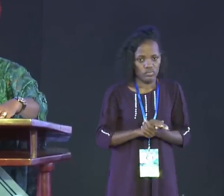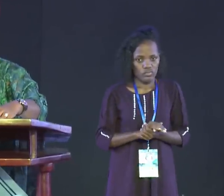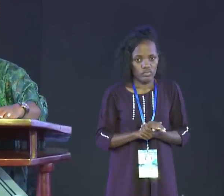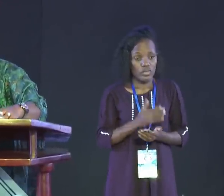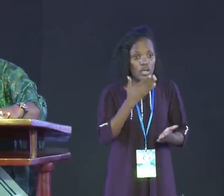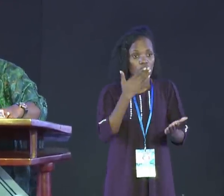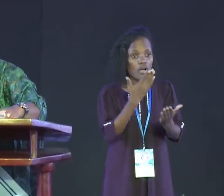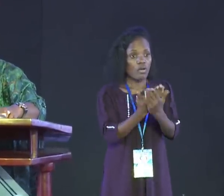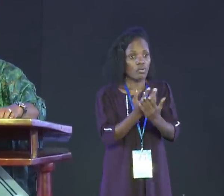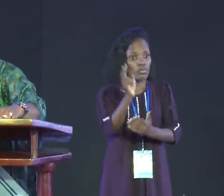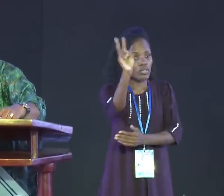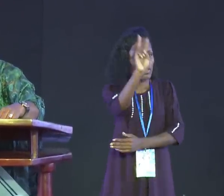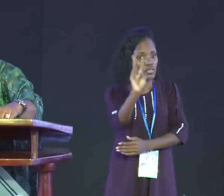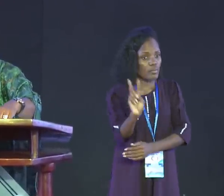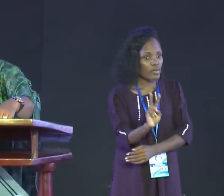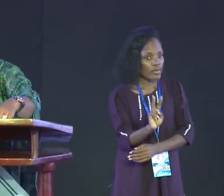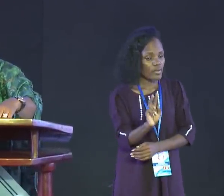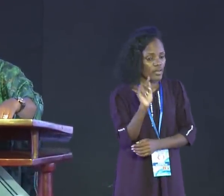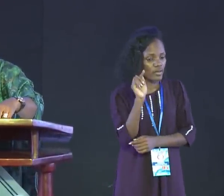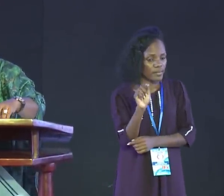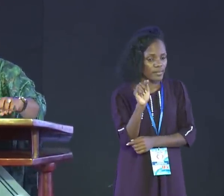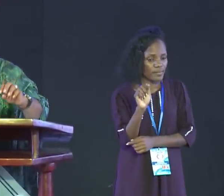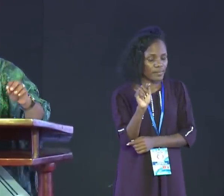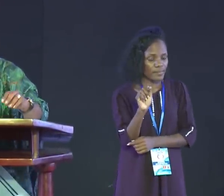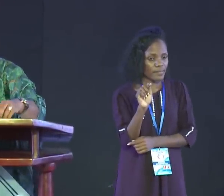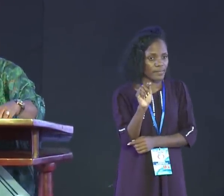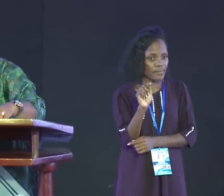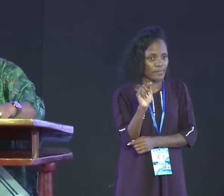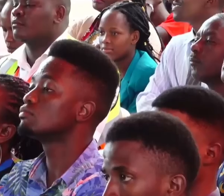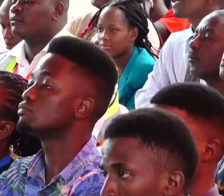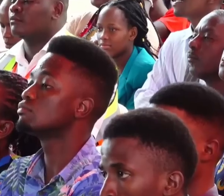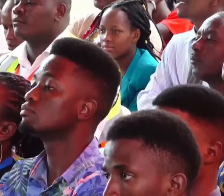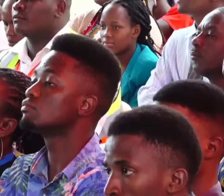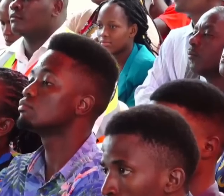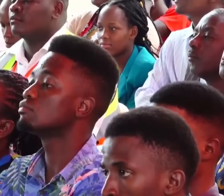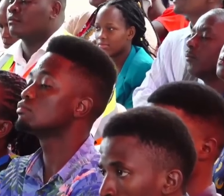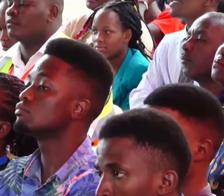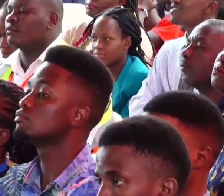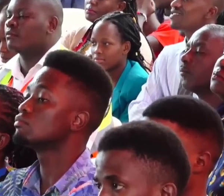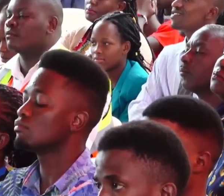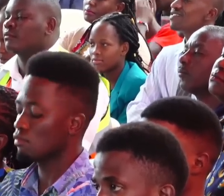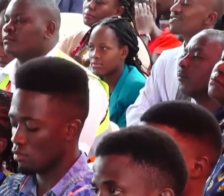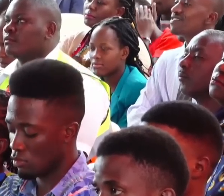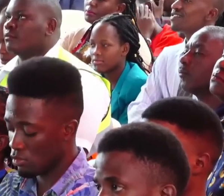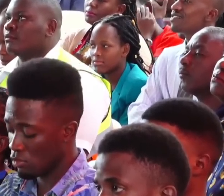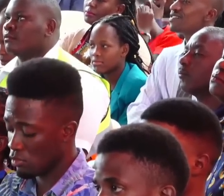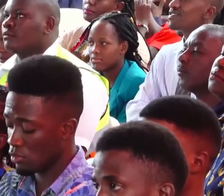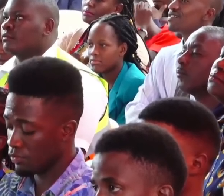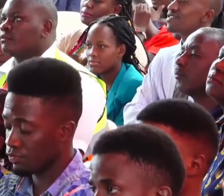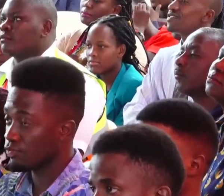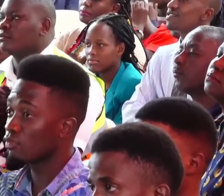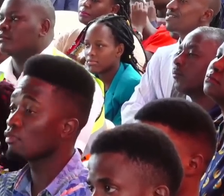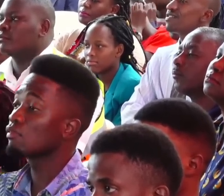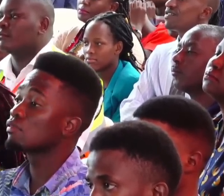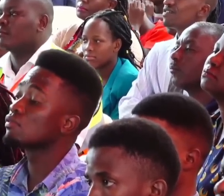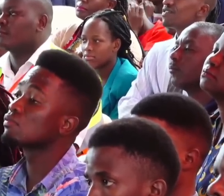Msamaria omulungi. The good Samaritan. Kino kyatwetaaza mudungu. This is what he requires from